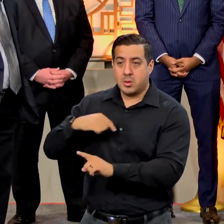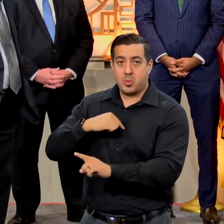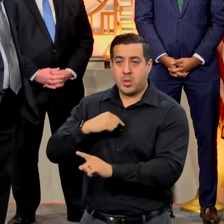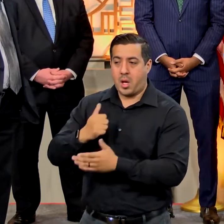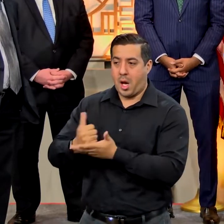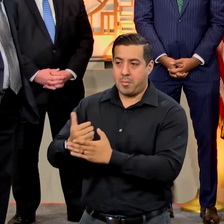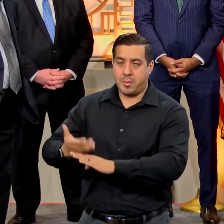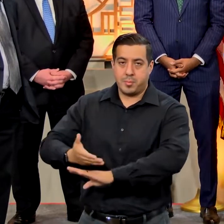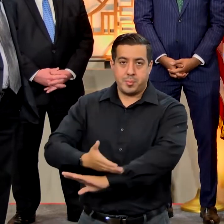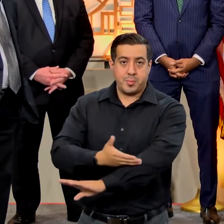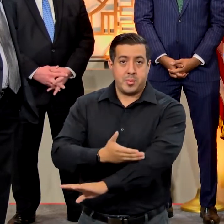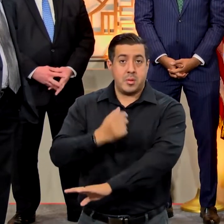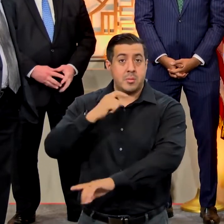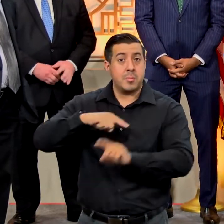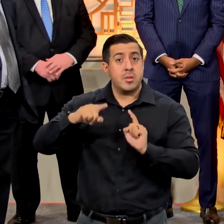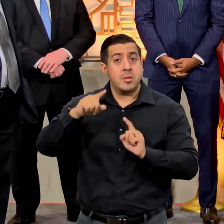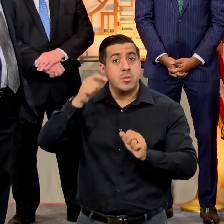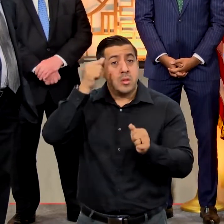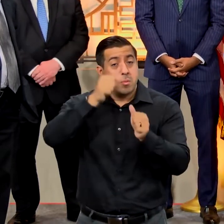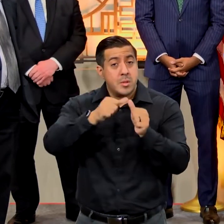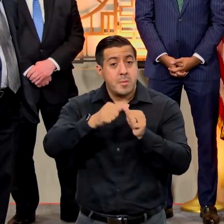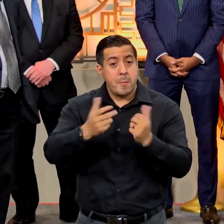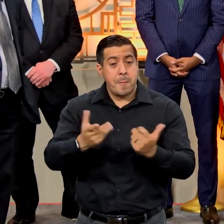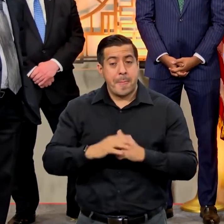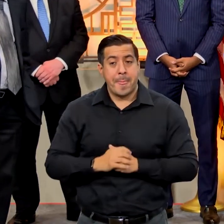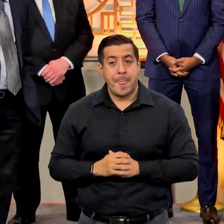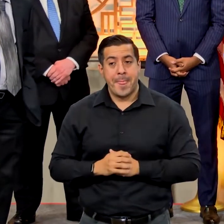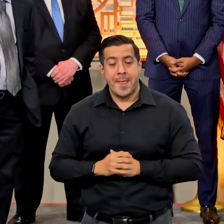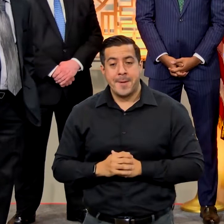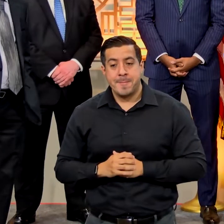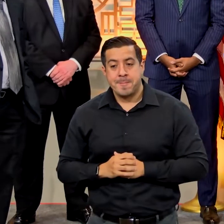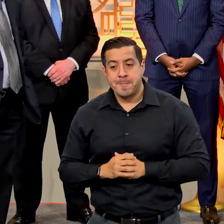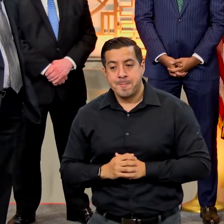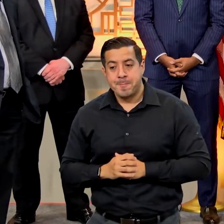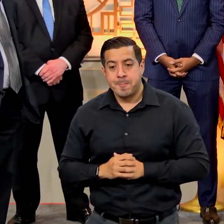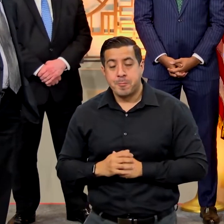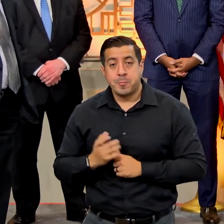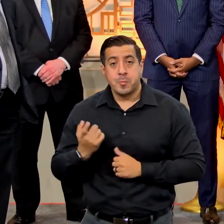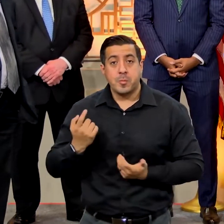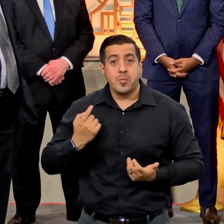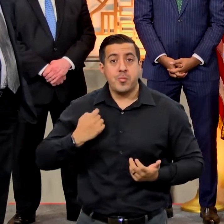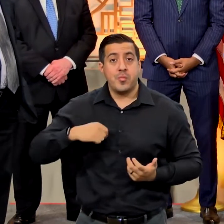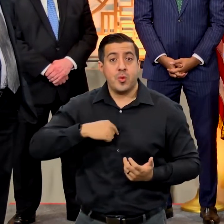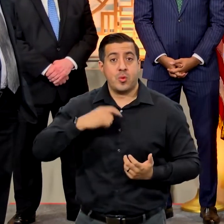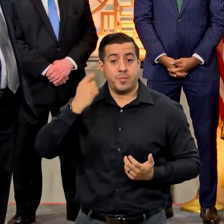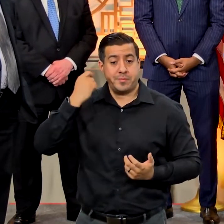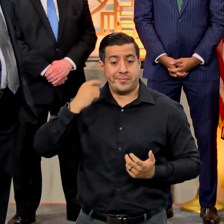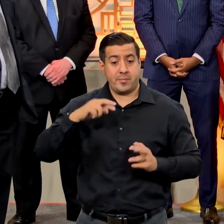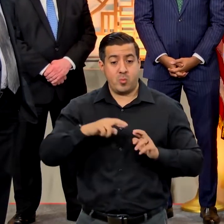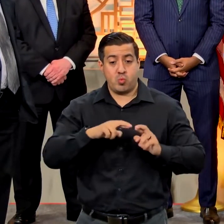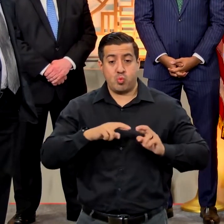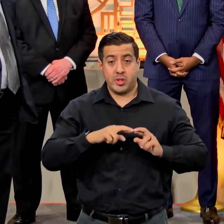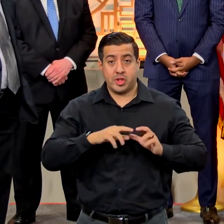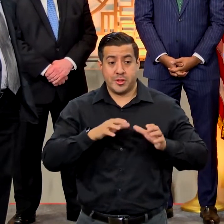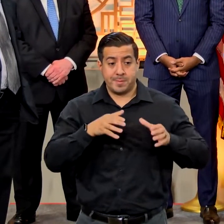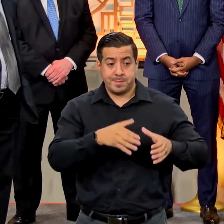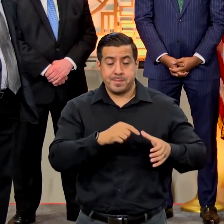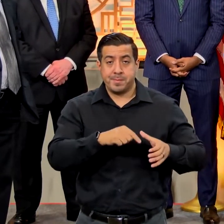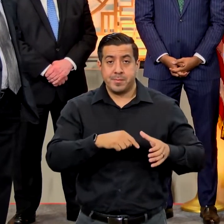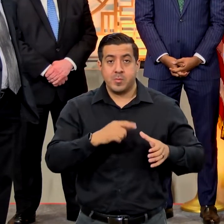this point. And then let us not forget that we are a region